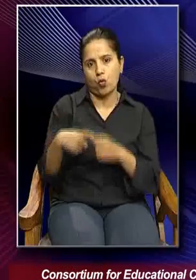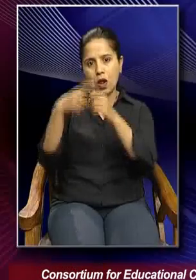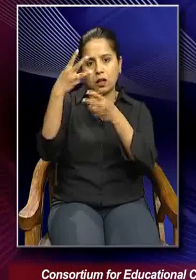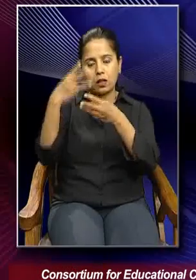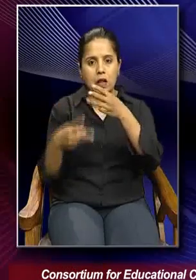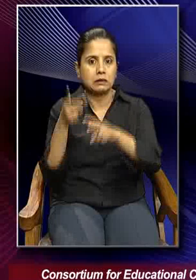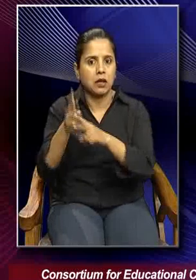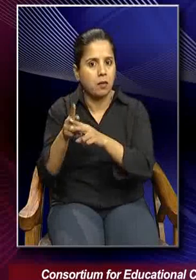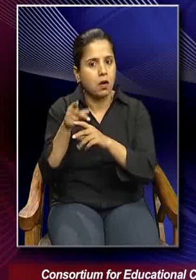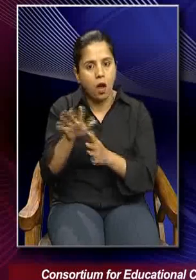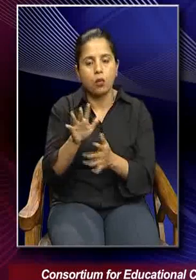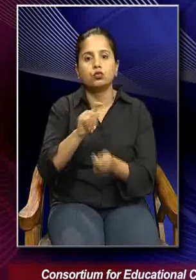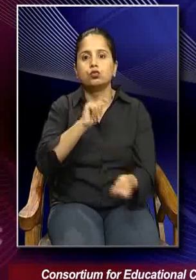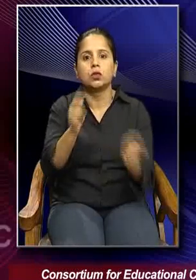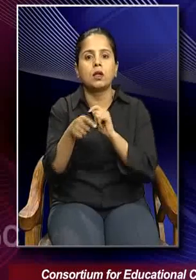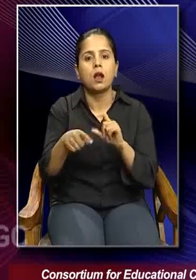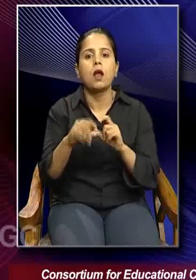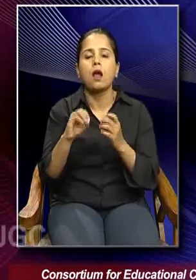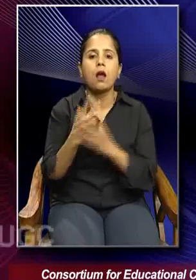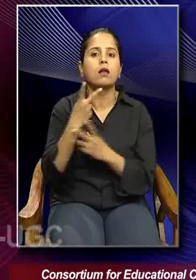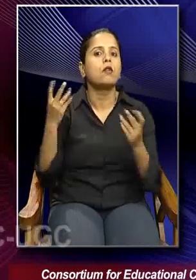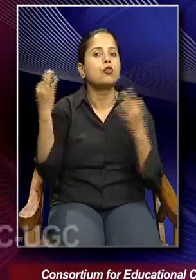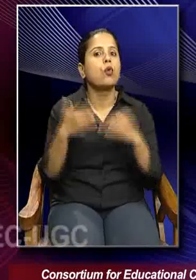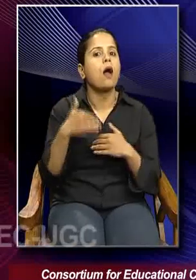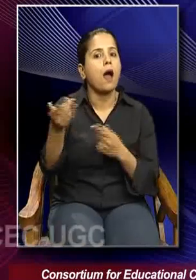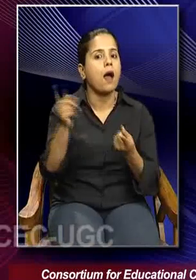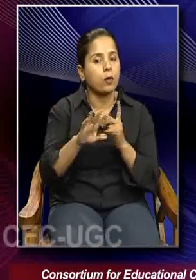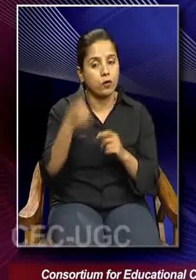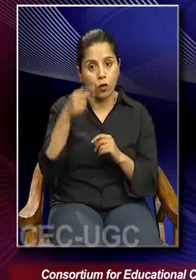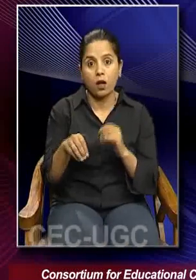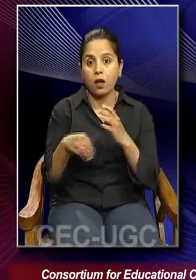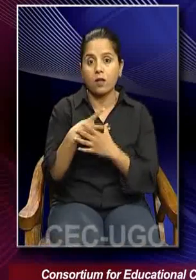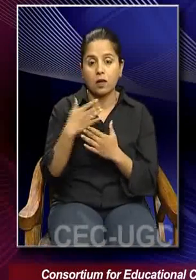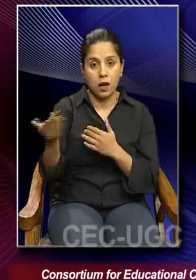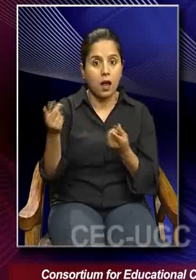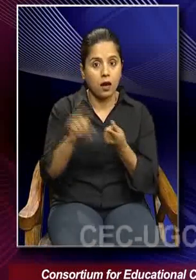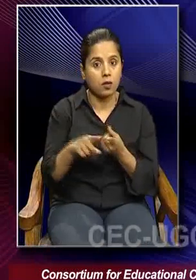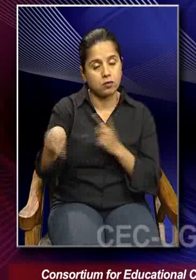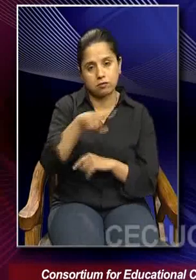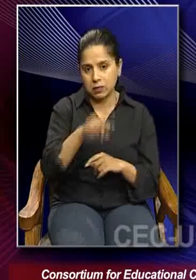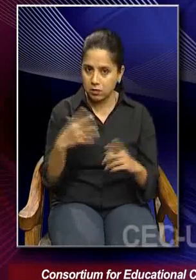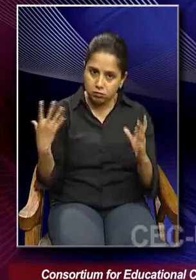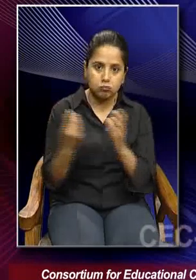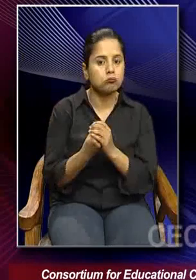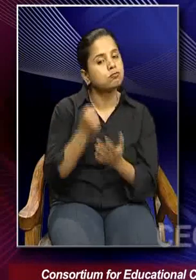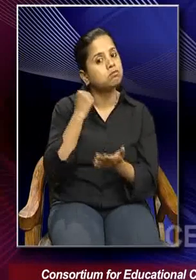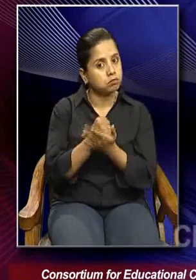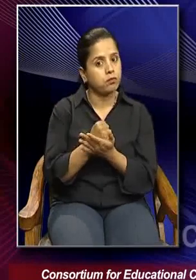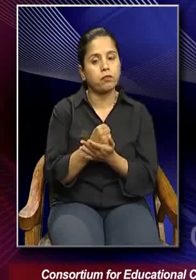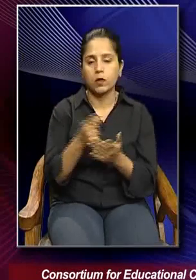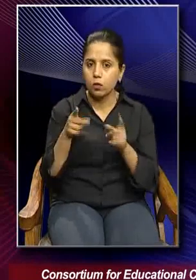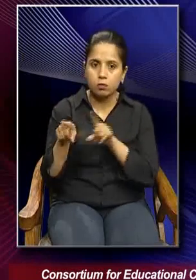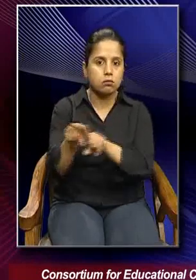leads to the evolution to take place. So for the evolution to take place, they have to come together and